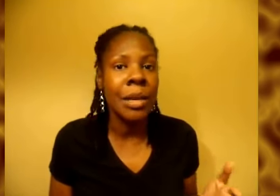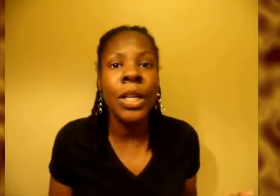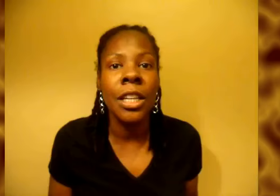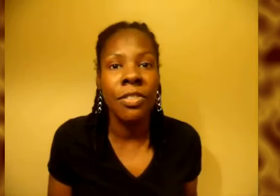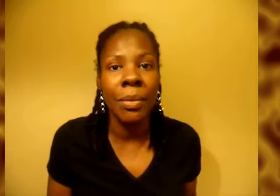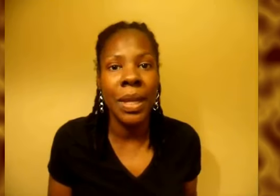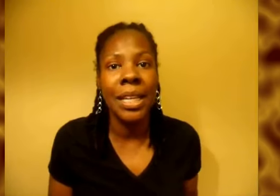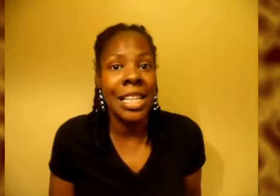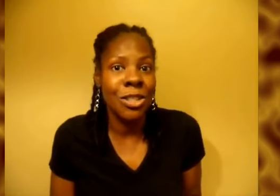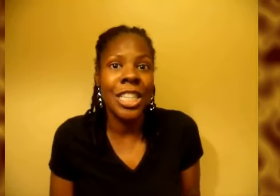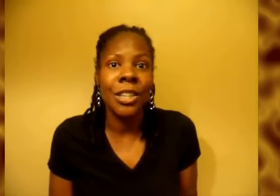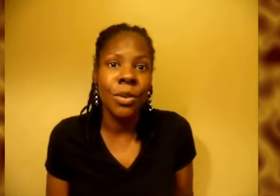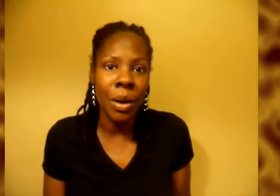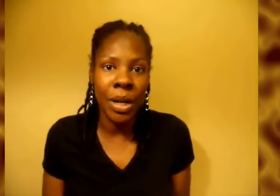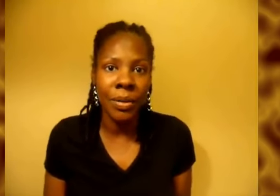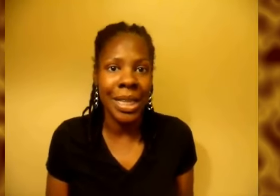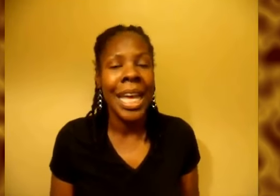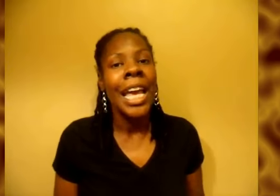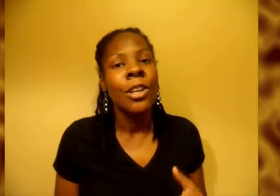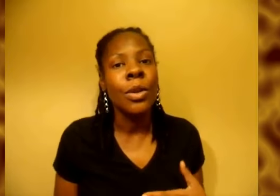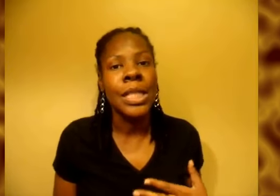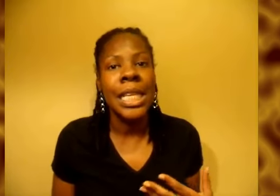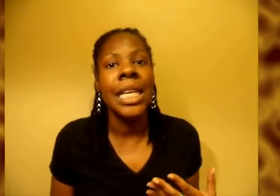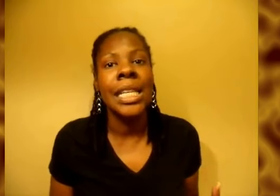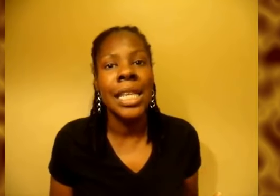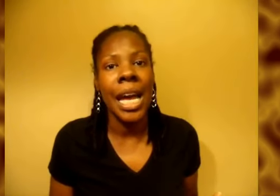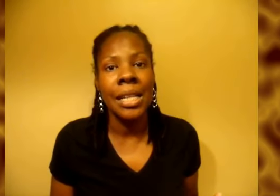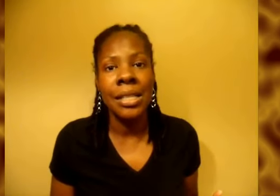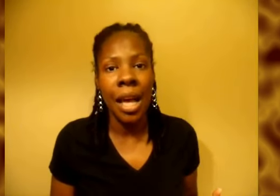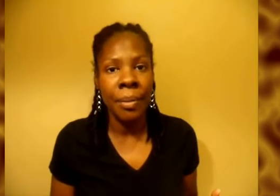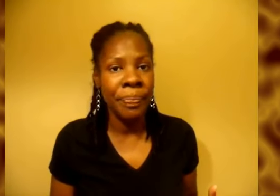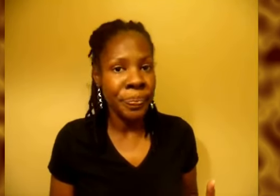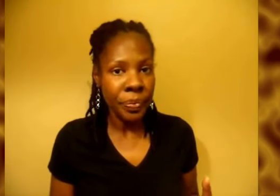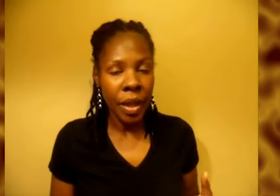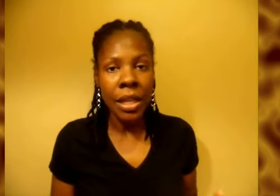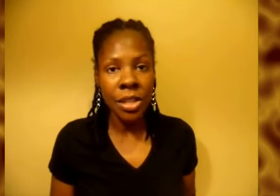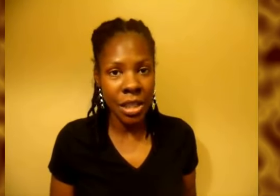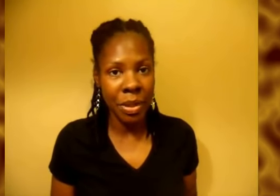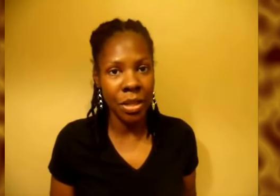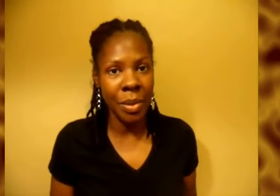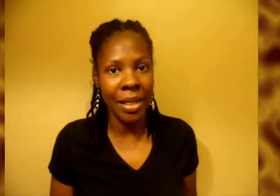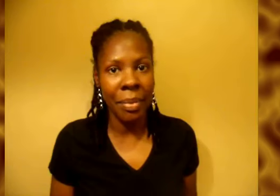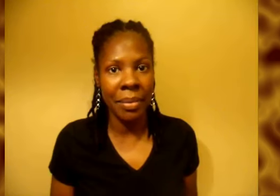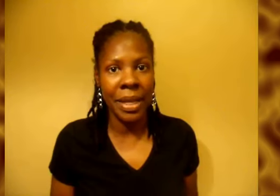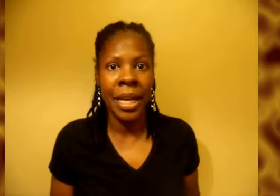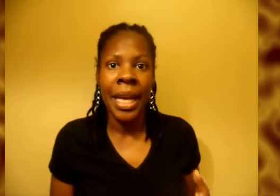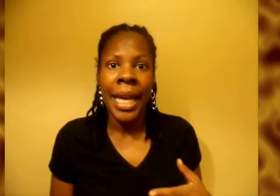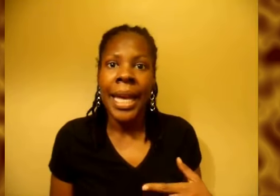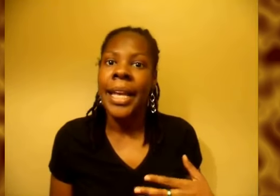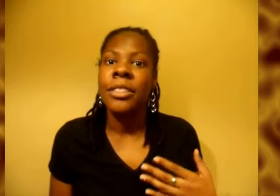someone in your family, because that's usually who I'm working with, you will see these signs start to be used by the baby so